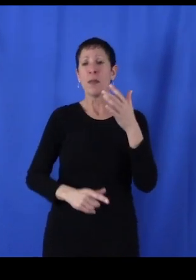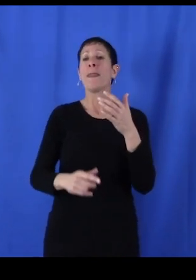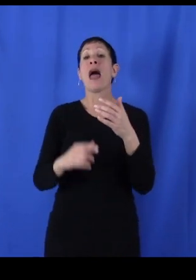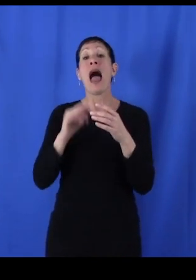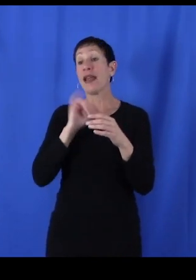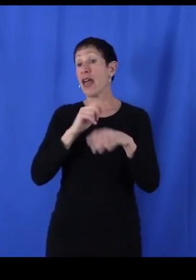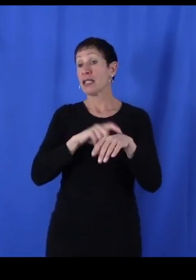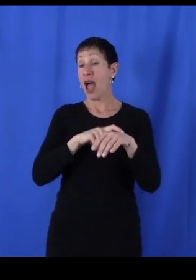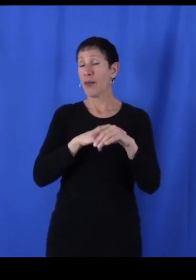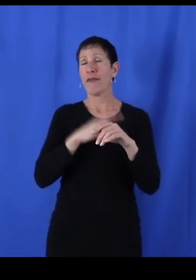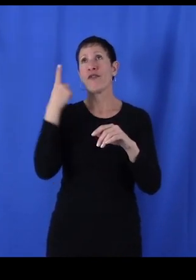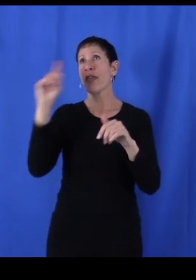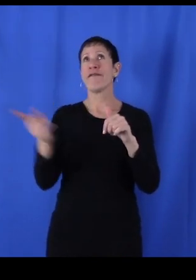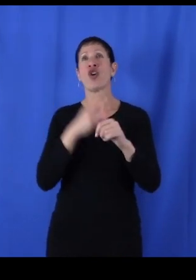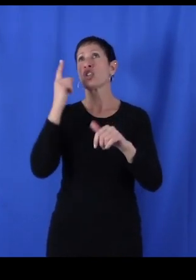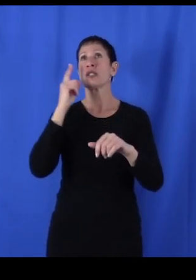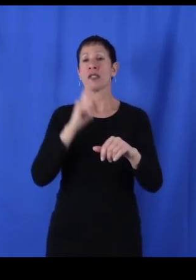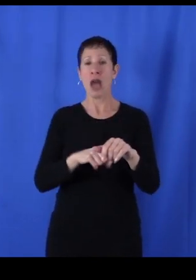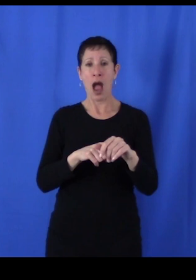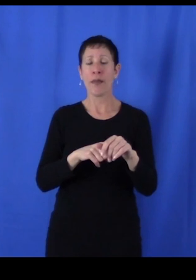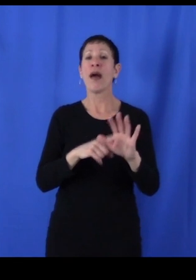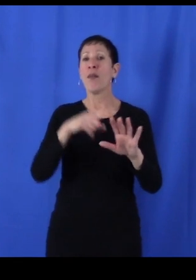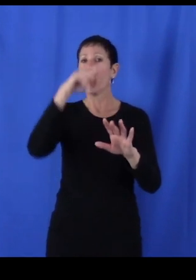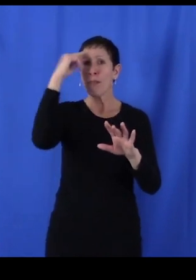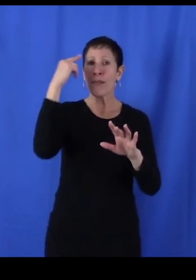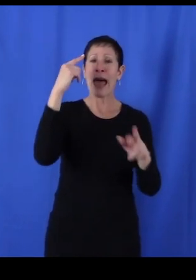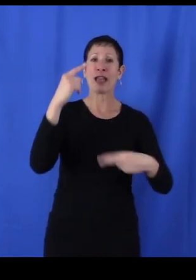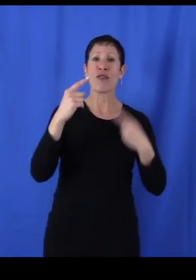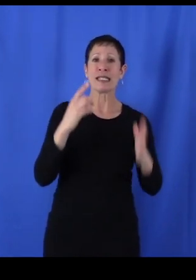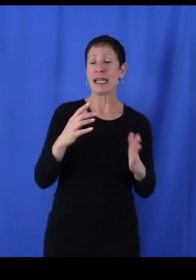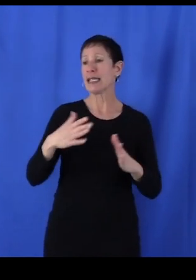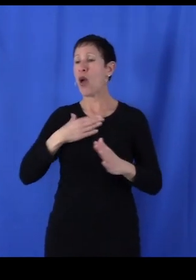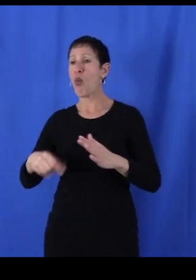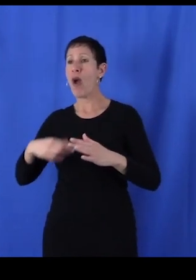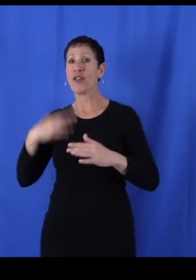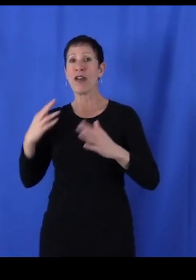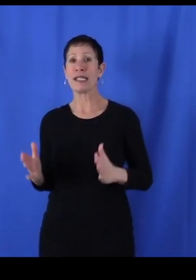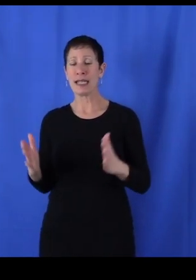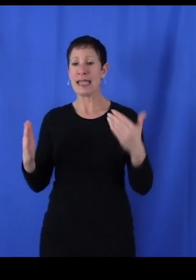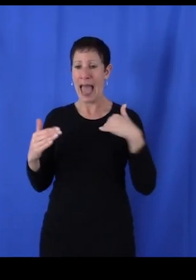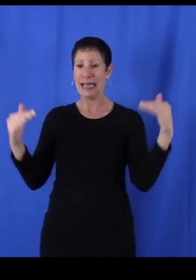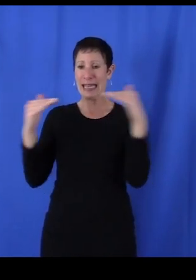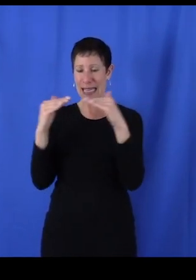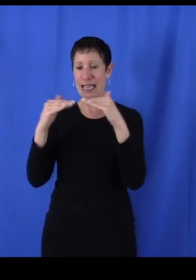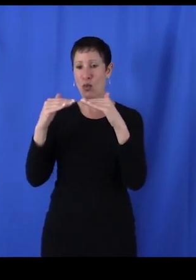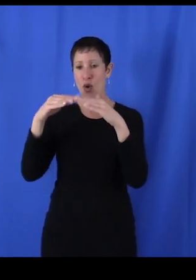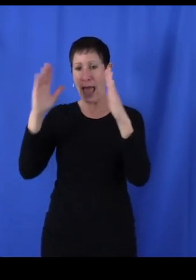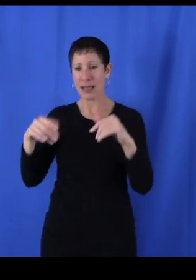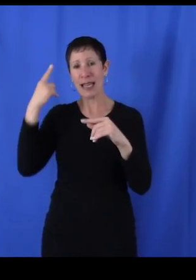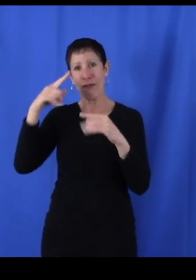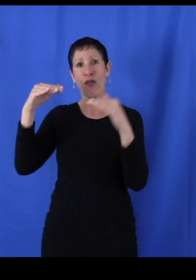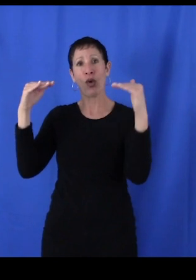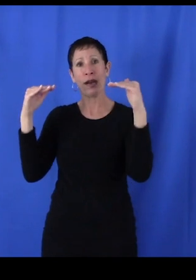And this was a time when, for the first time, black and white residents got equal housing for